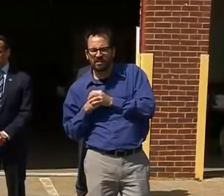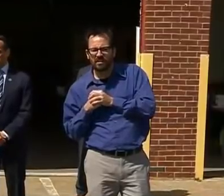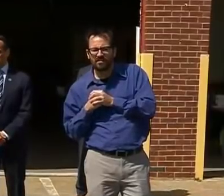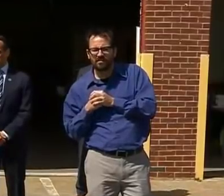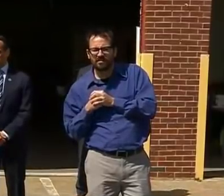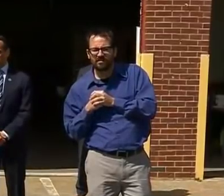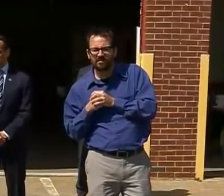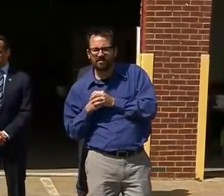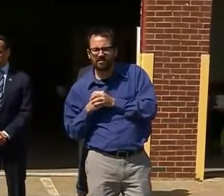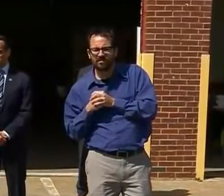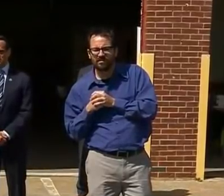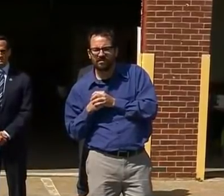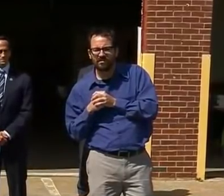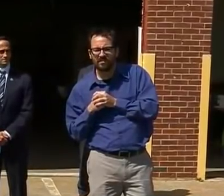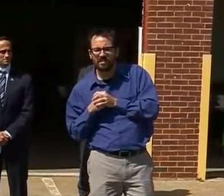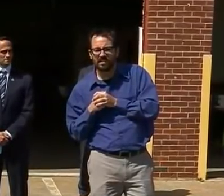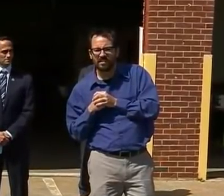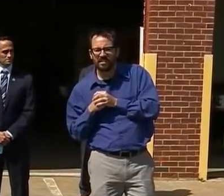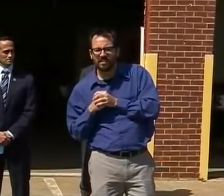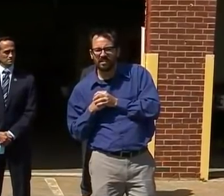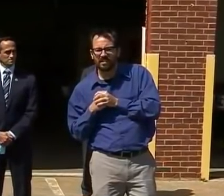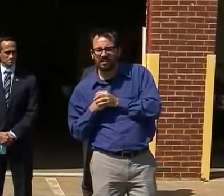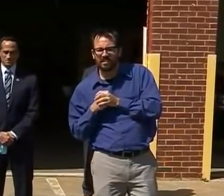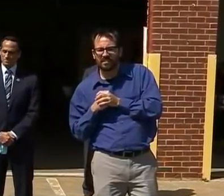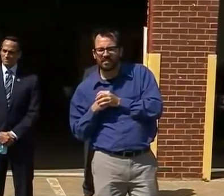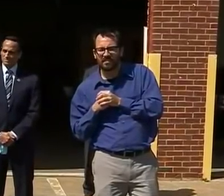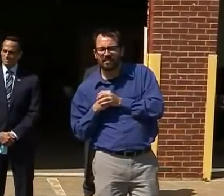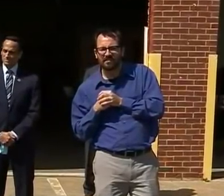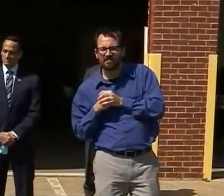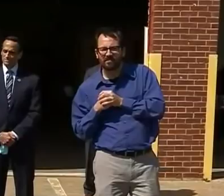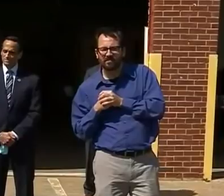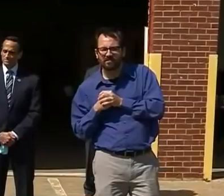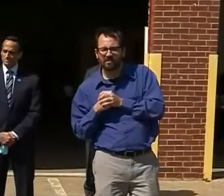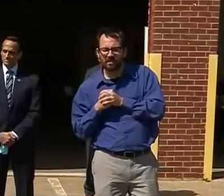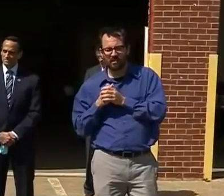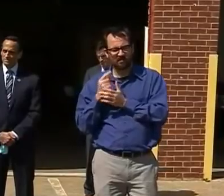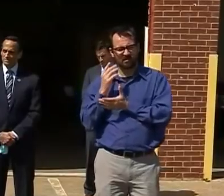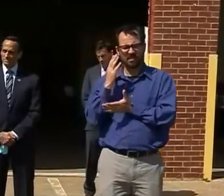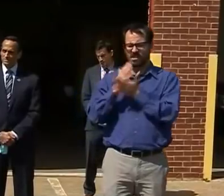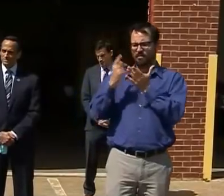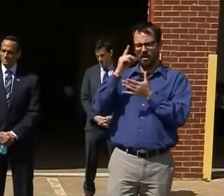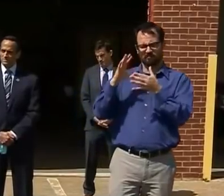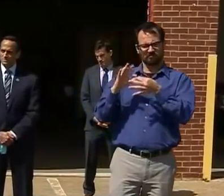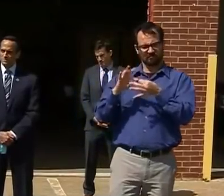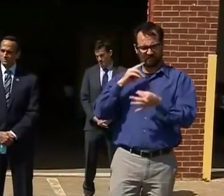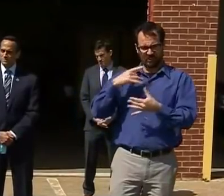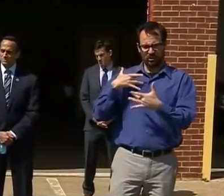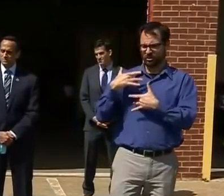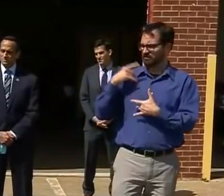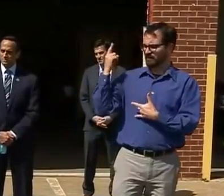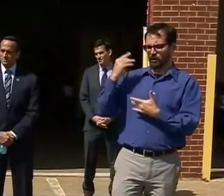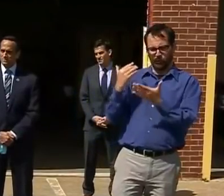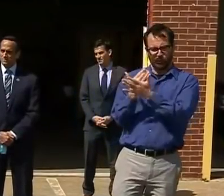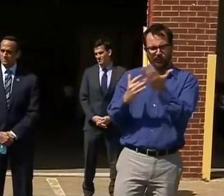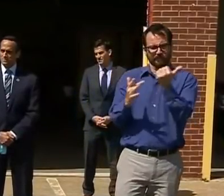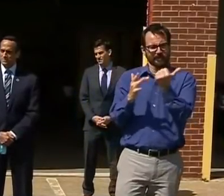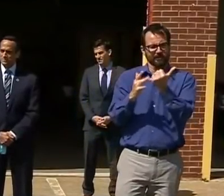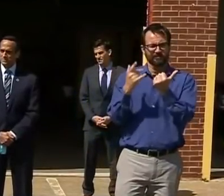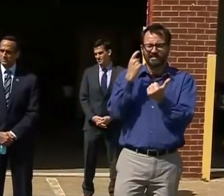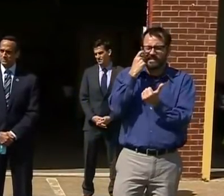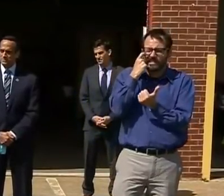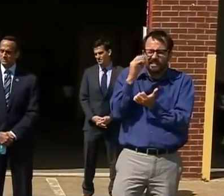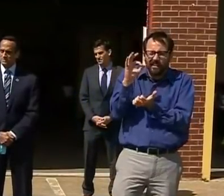Yeah, I can speak to it, and others might as well. I would say, yes, it was approved by the FDA with very explicit